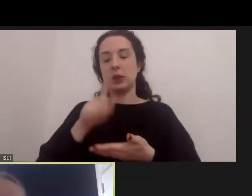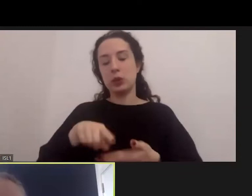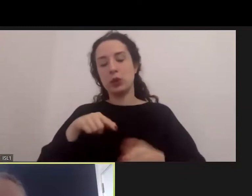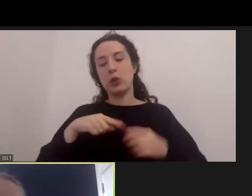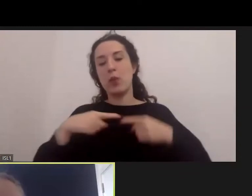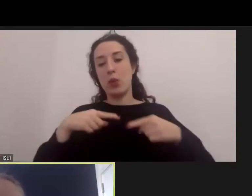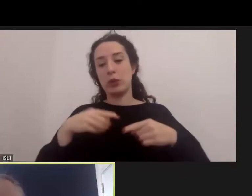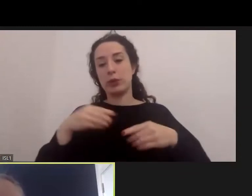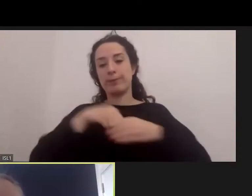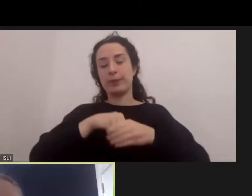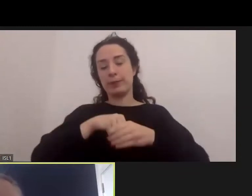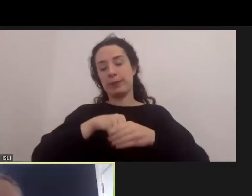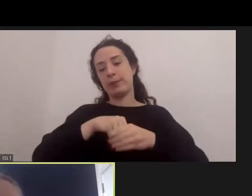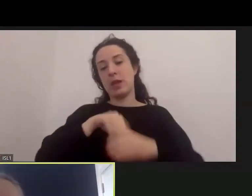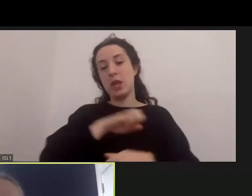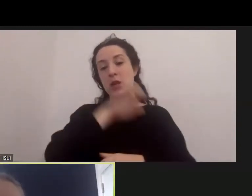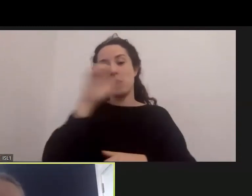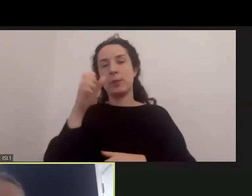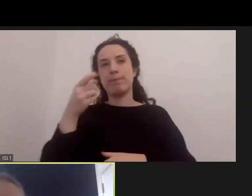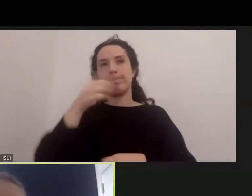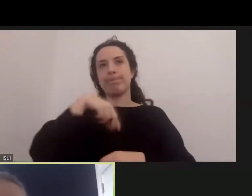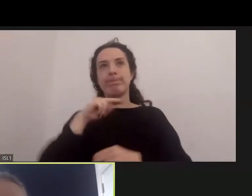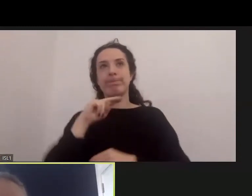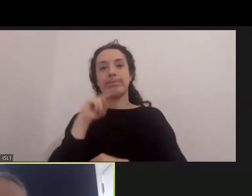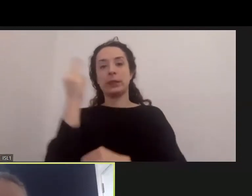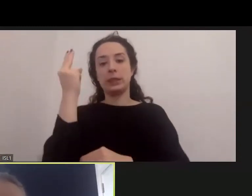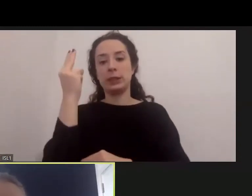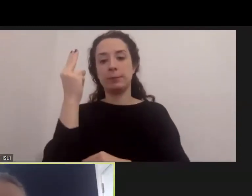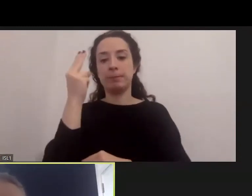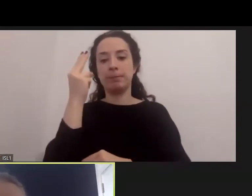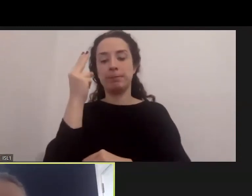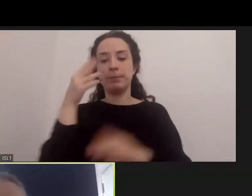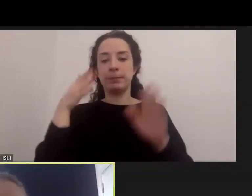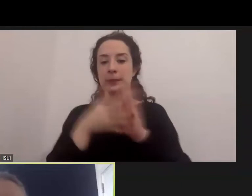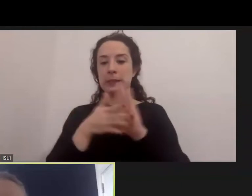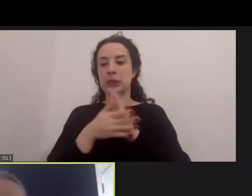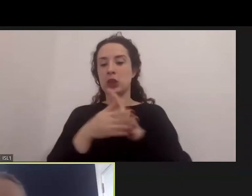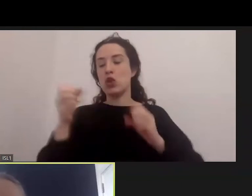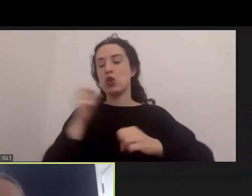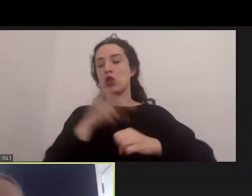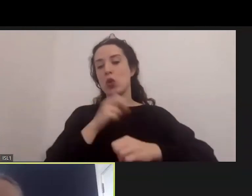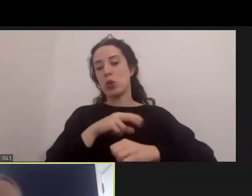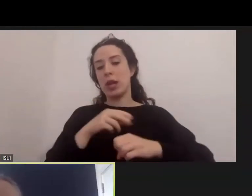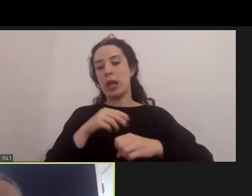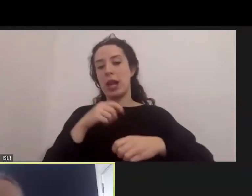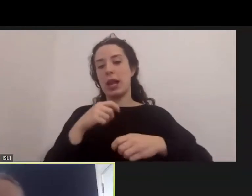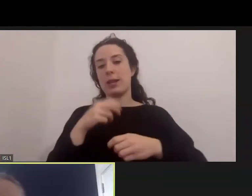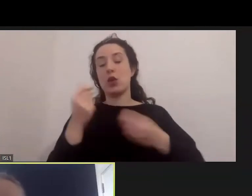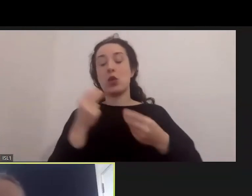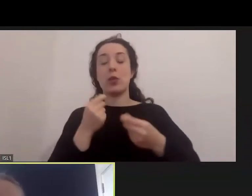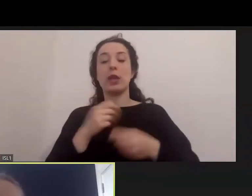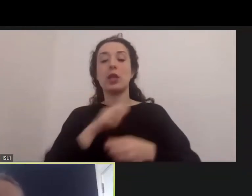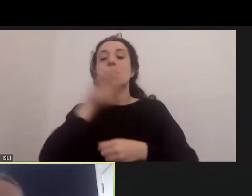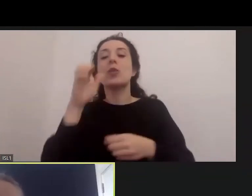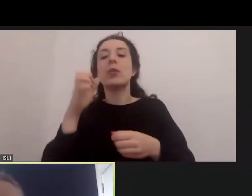will start by introducing a little bit what Social Economy Europe is. So Social Economy Europe is